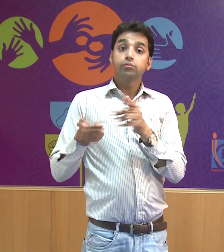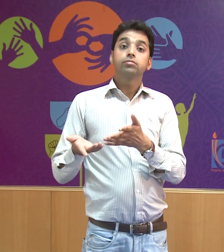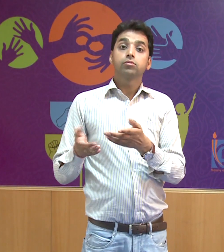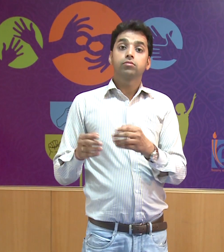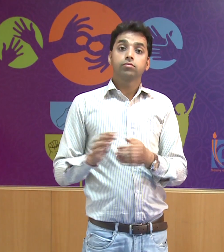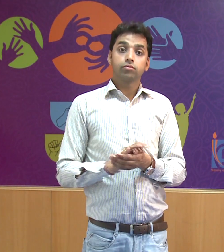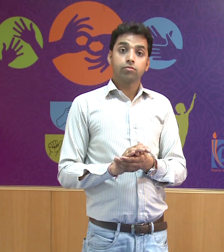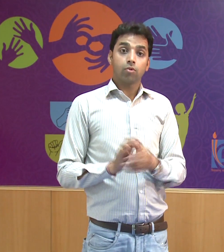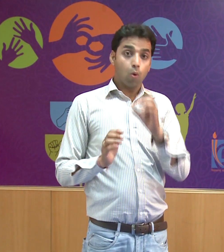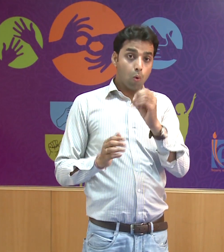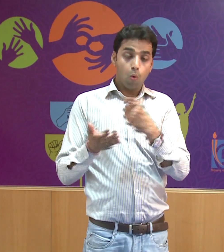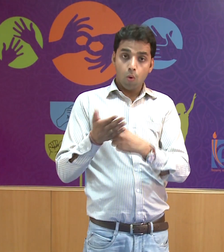Orientalists.